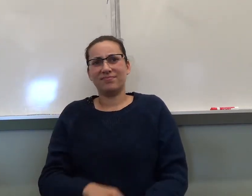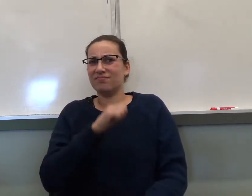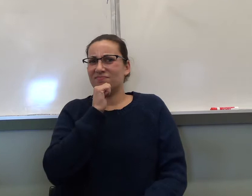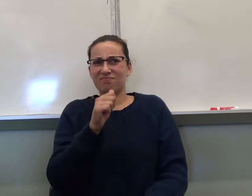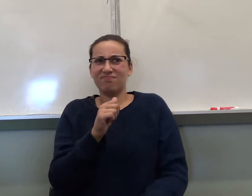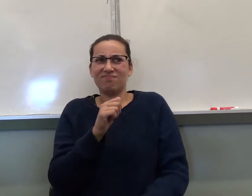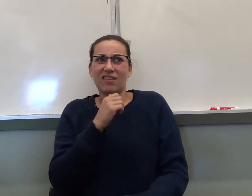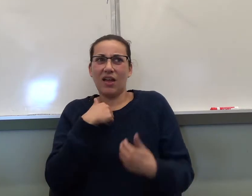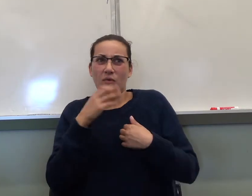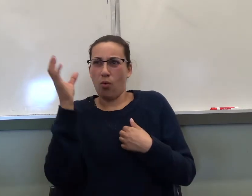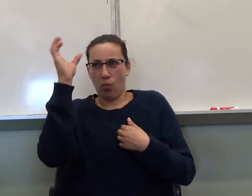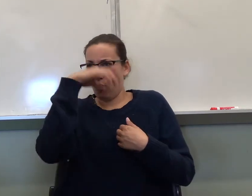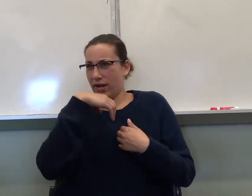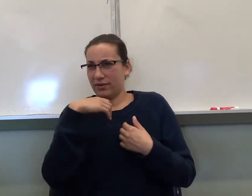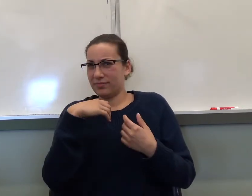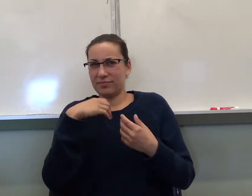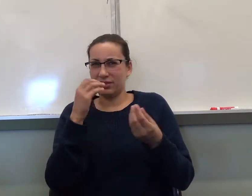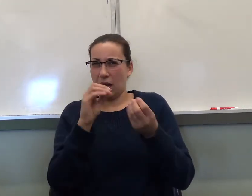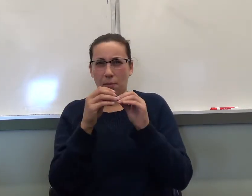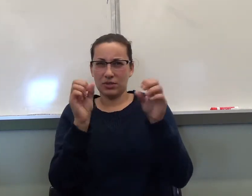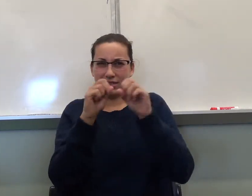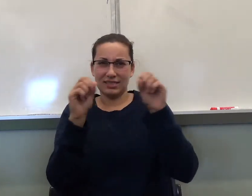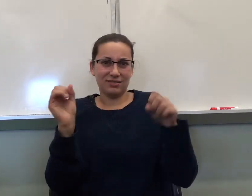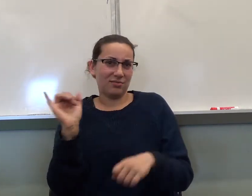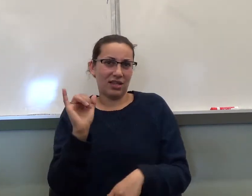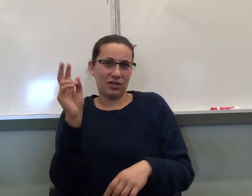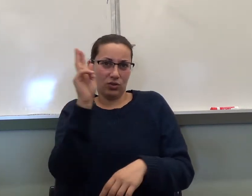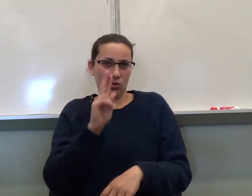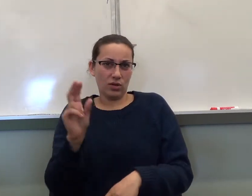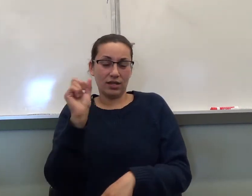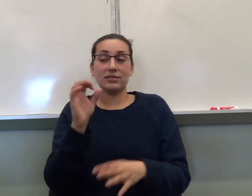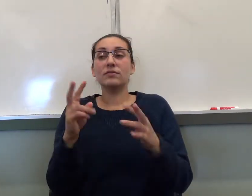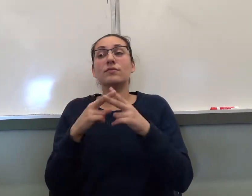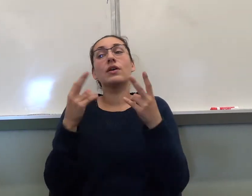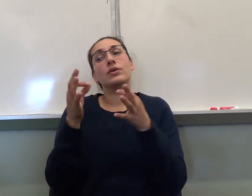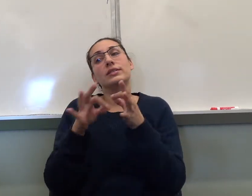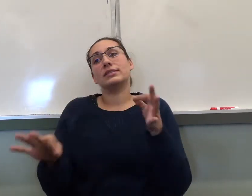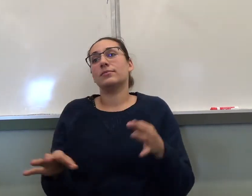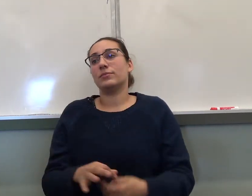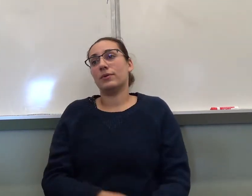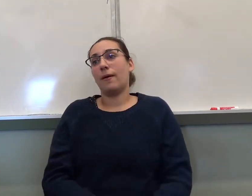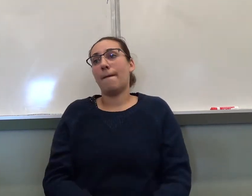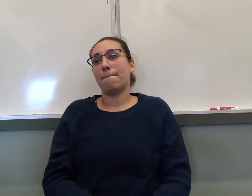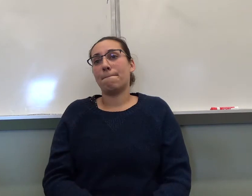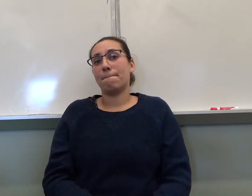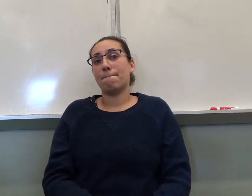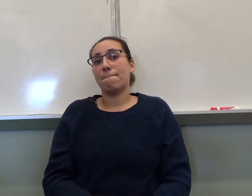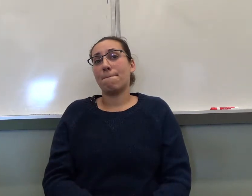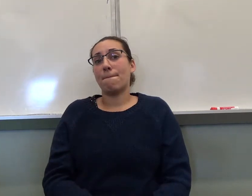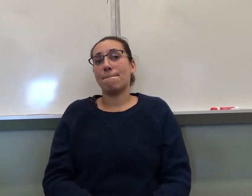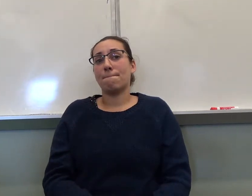U.S. customary system. It's very simple. And it's actually even simpler than it sounds. If you go on to